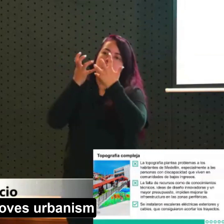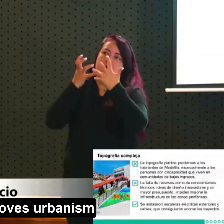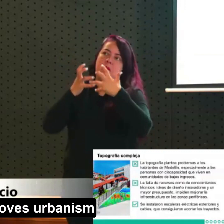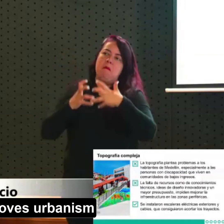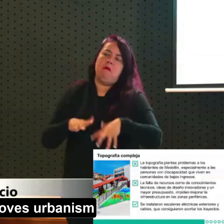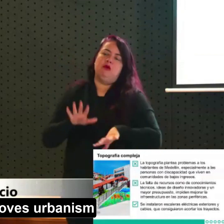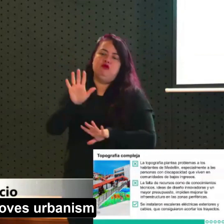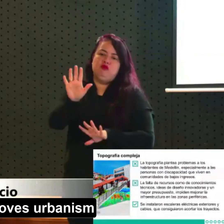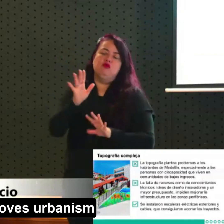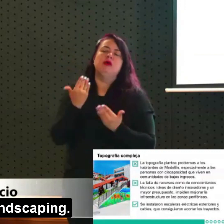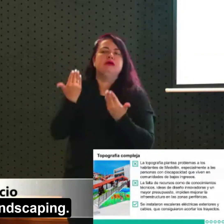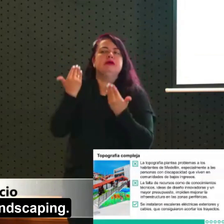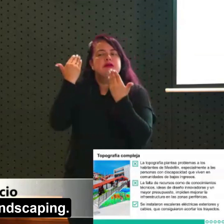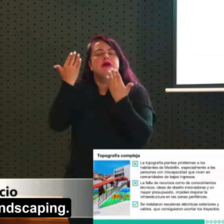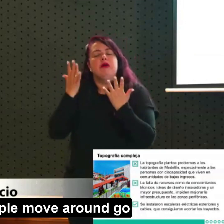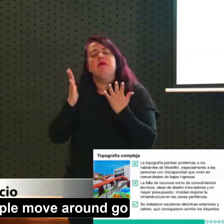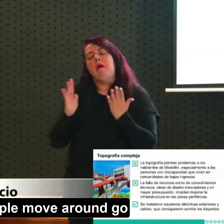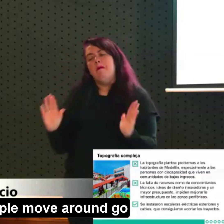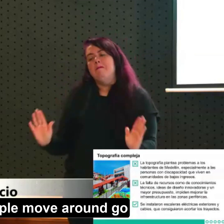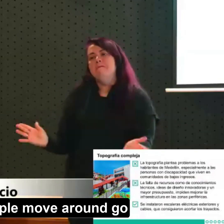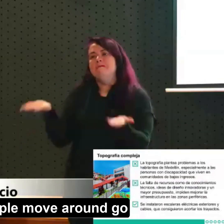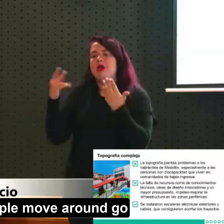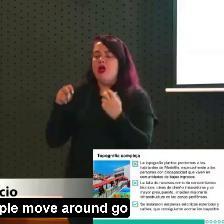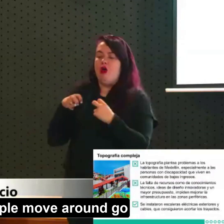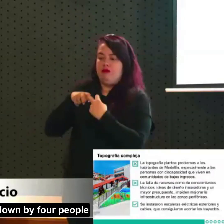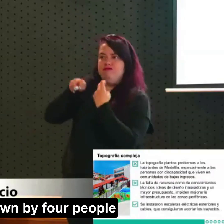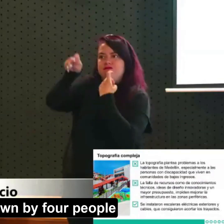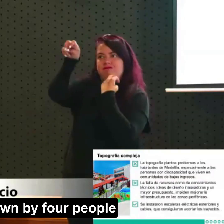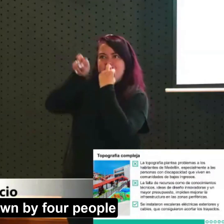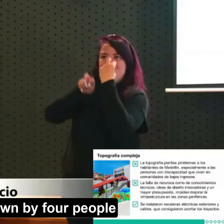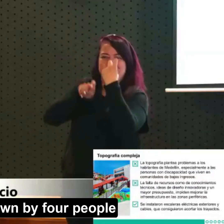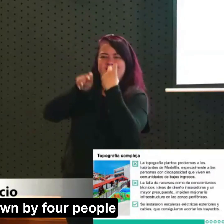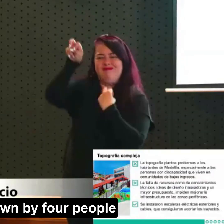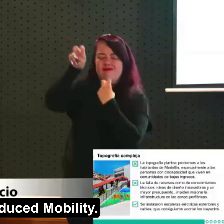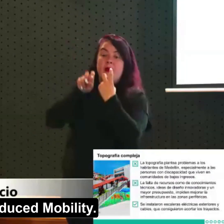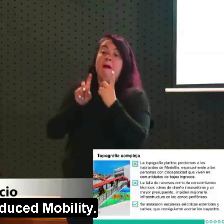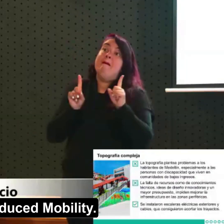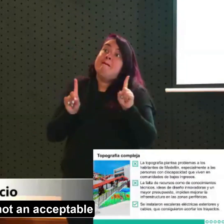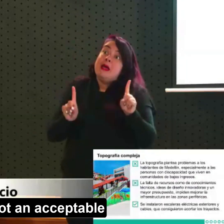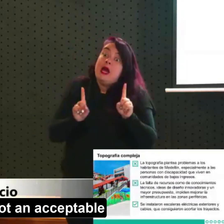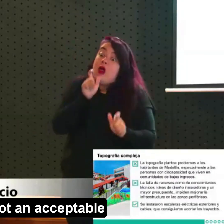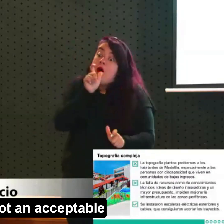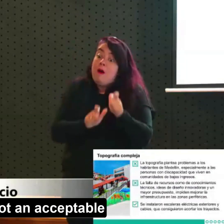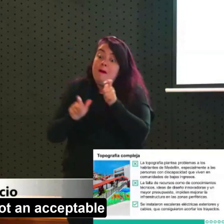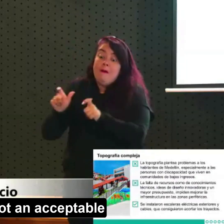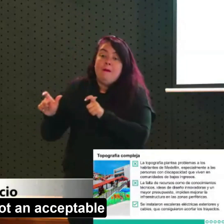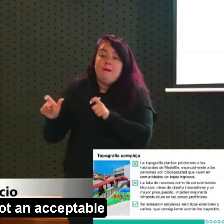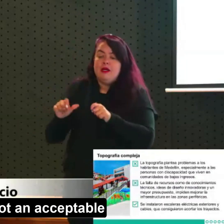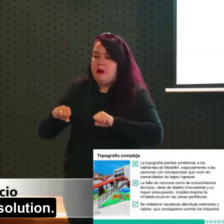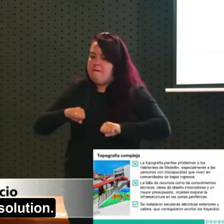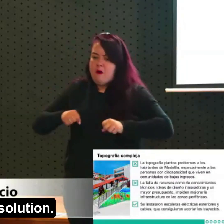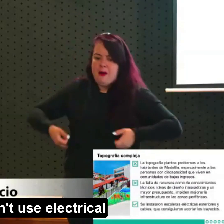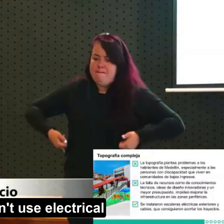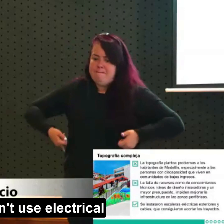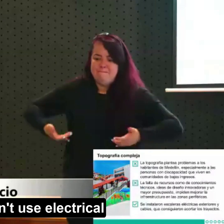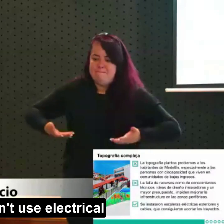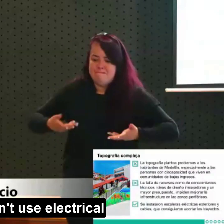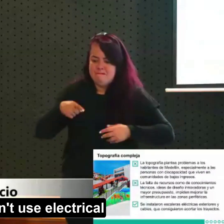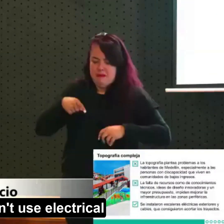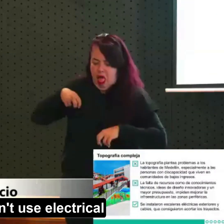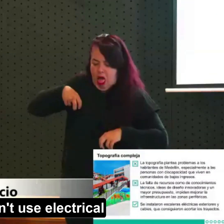improves urbanism, landscaping. It helps people move around, go up and down. But for people with reduced mobility, that's not an accessible